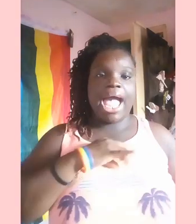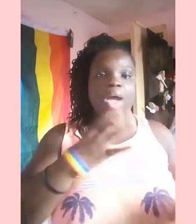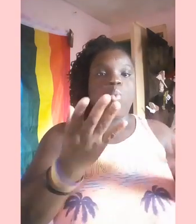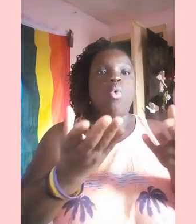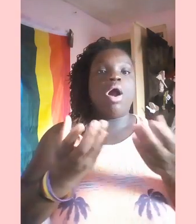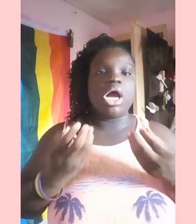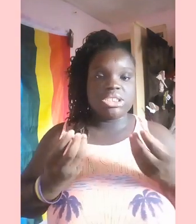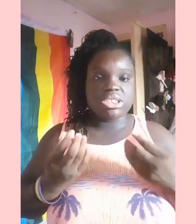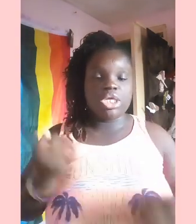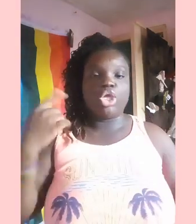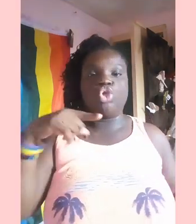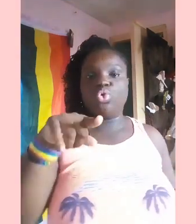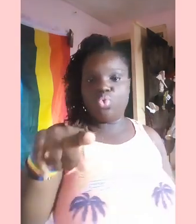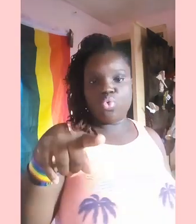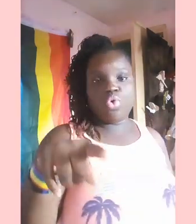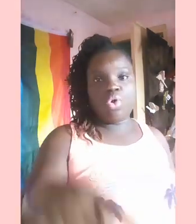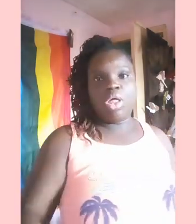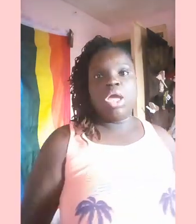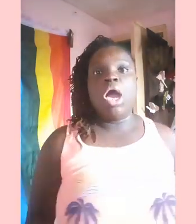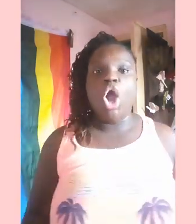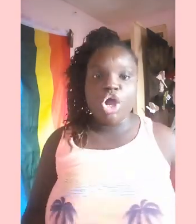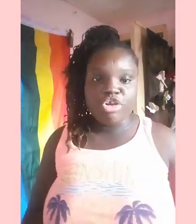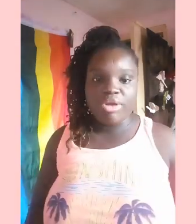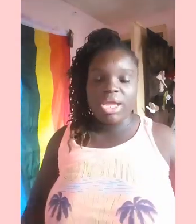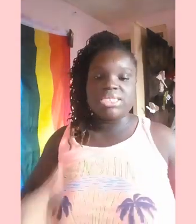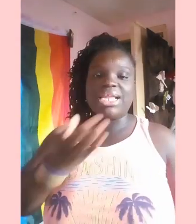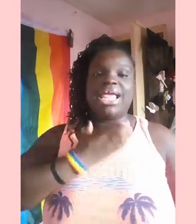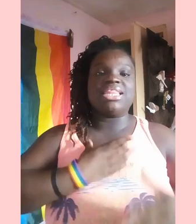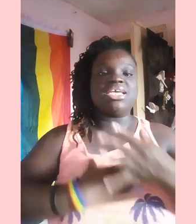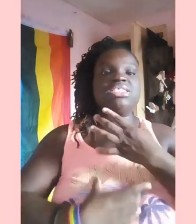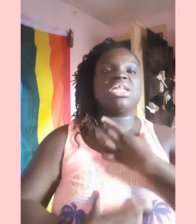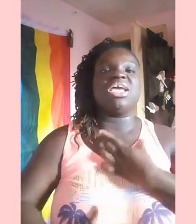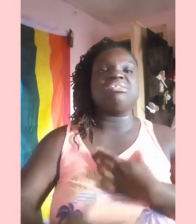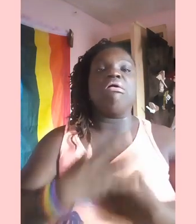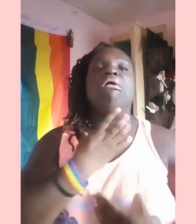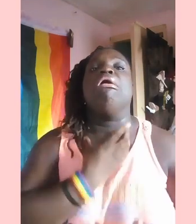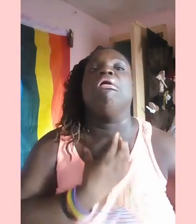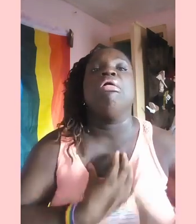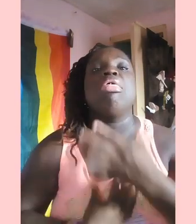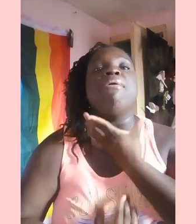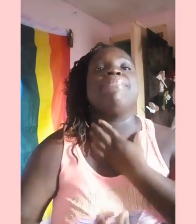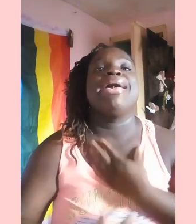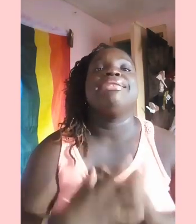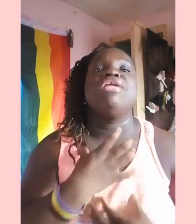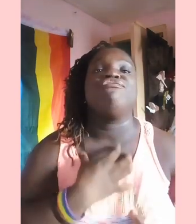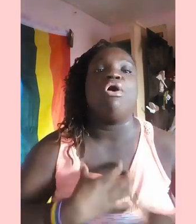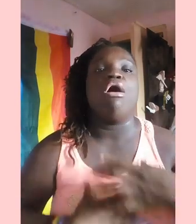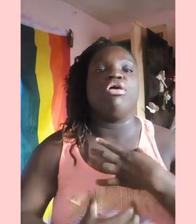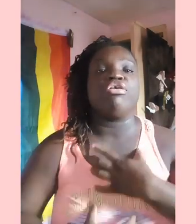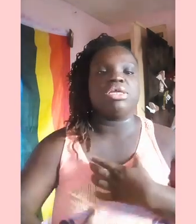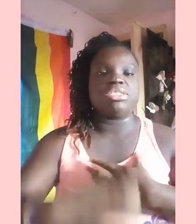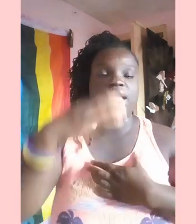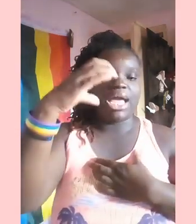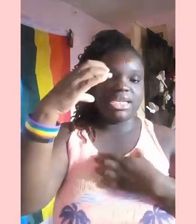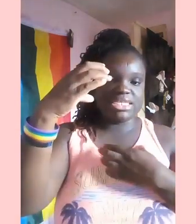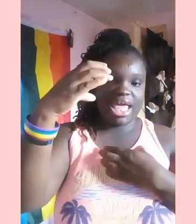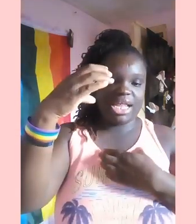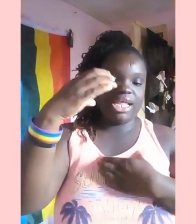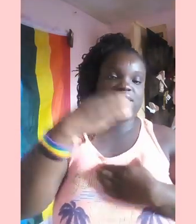I want you. Hungry is like this. Like I said, they are dead for hungry. So your hand is like